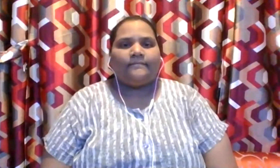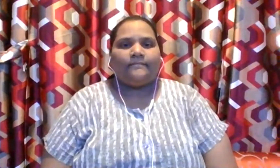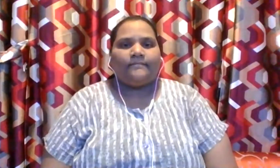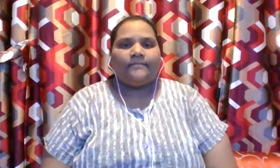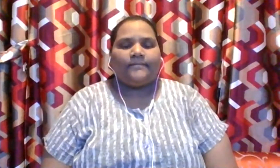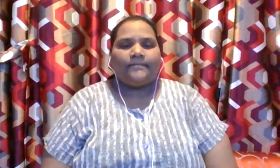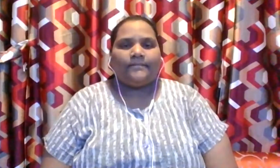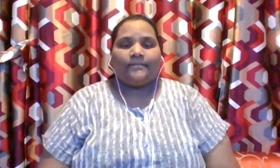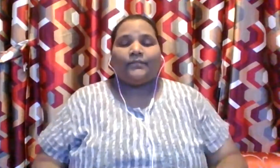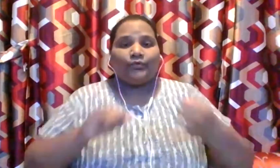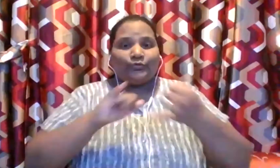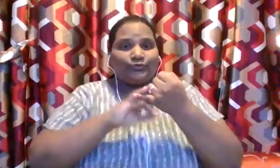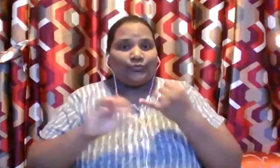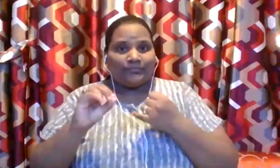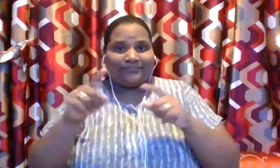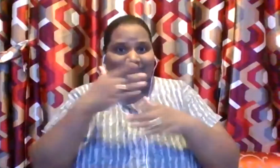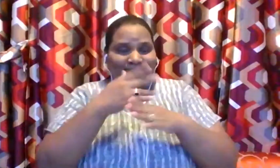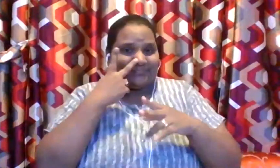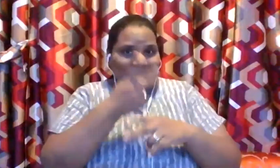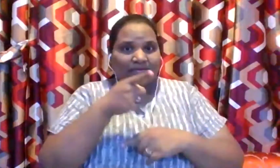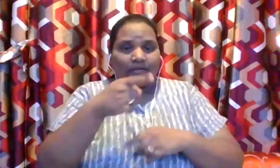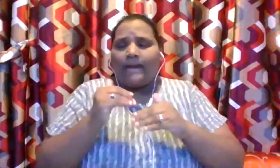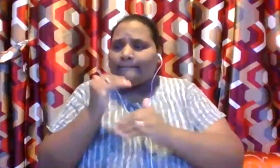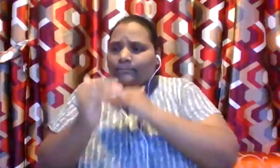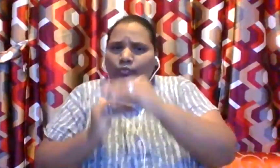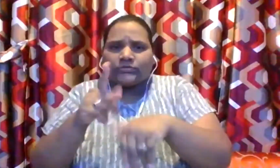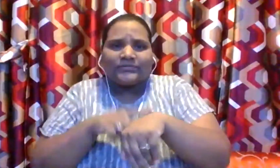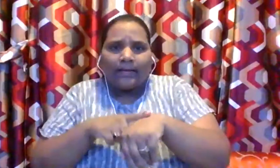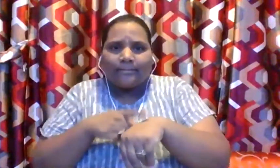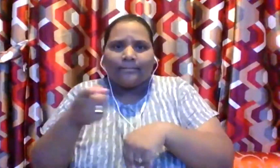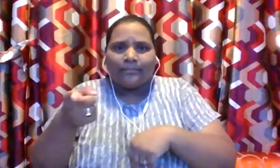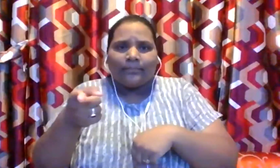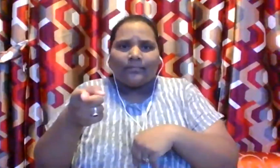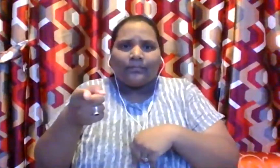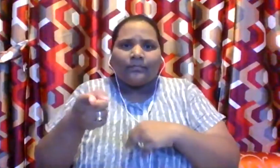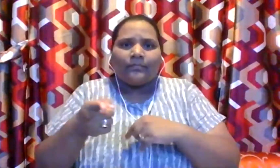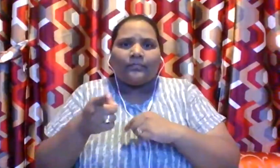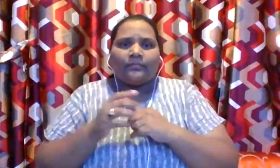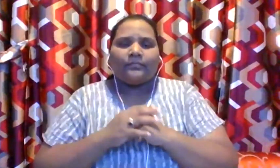So, with the process of time, somehow we're talking about millions of years. We are not talking about,